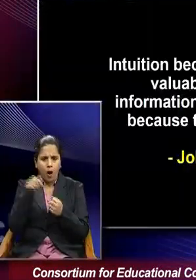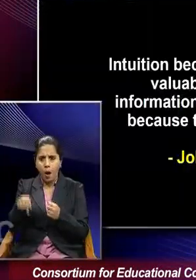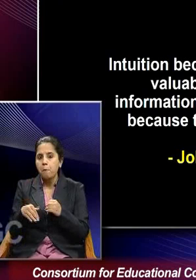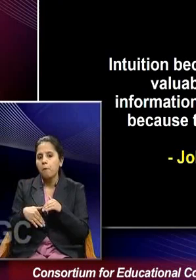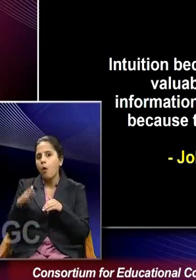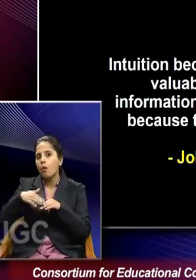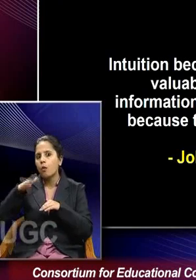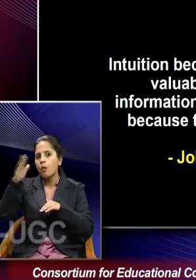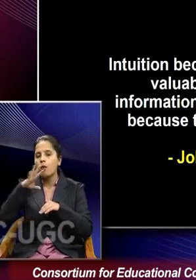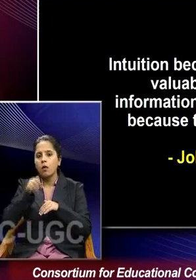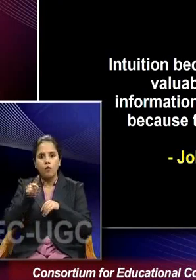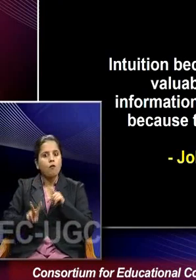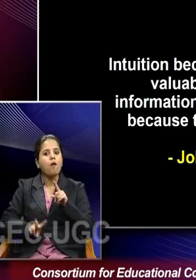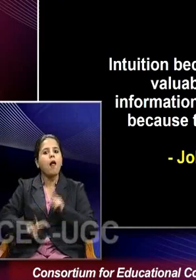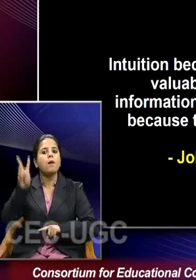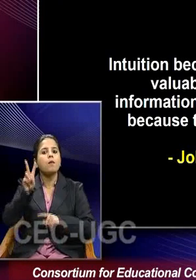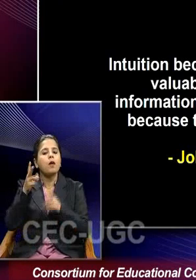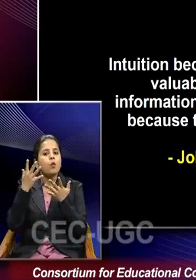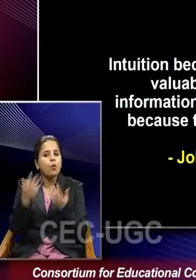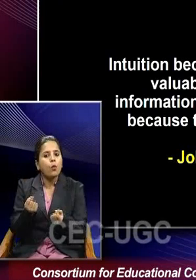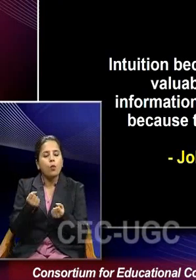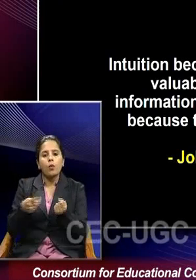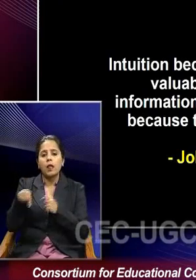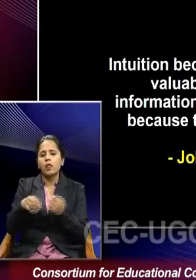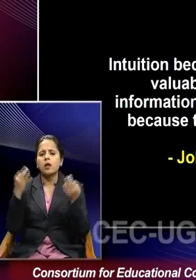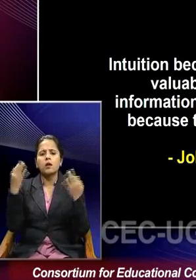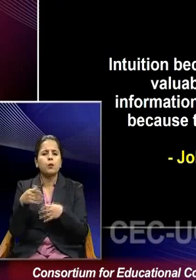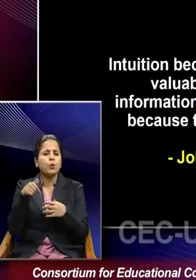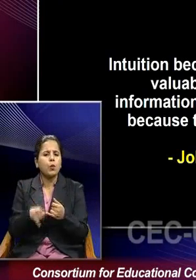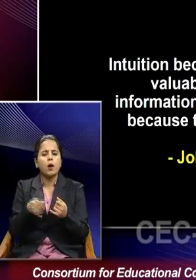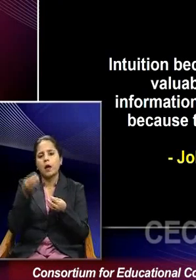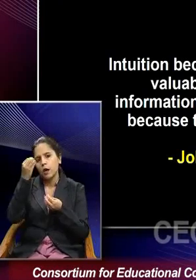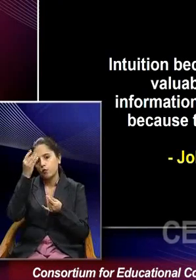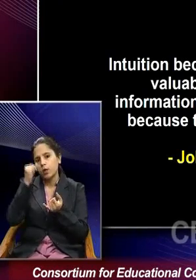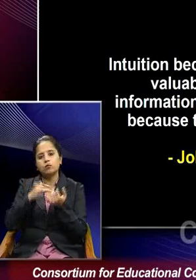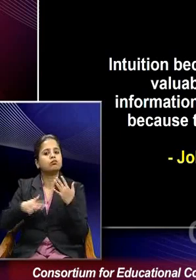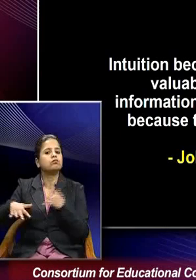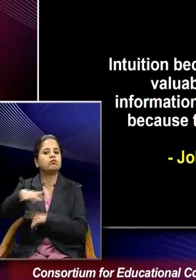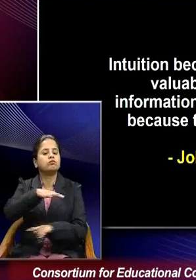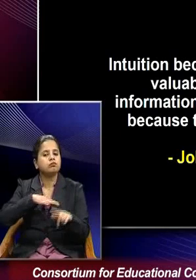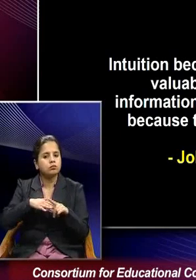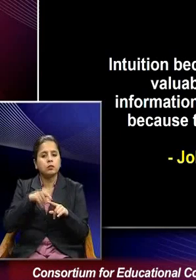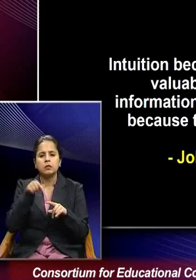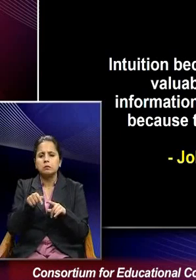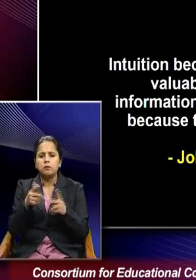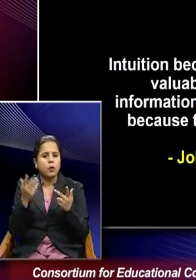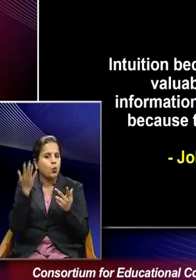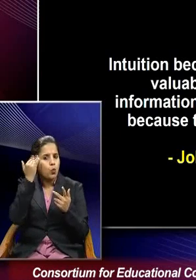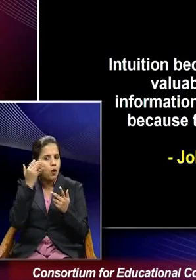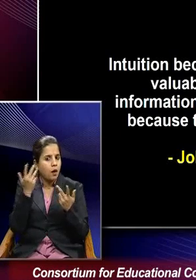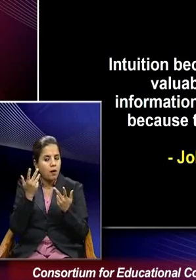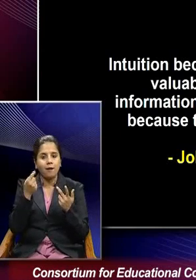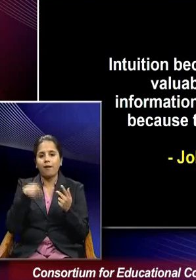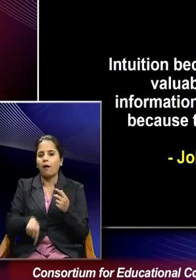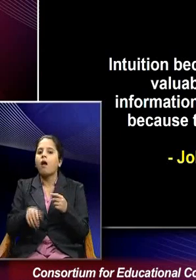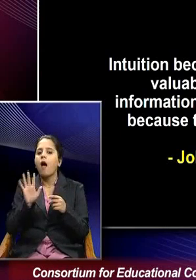increasingly valuable in the new information society precisely because